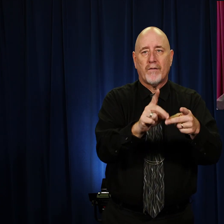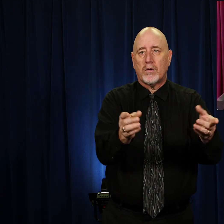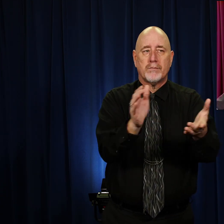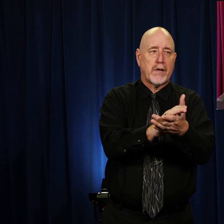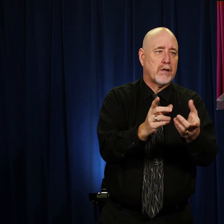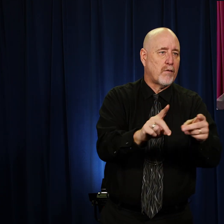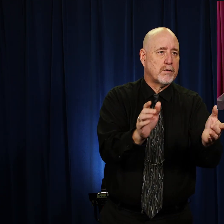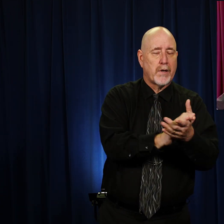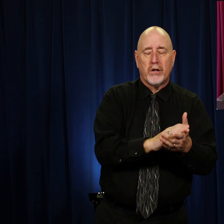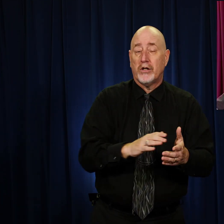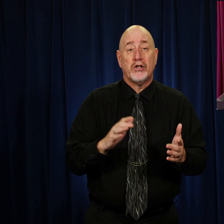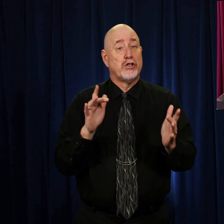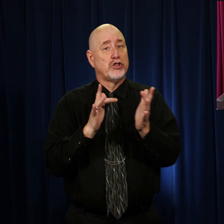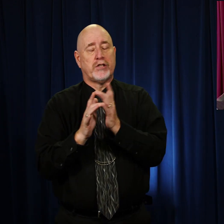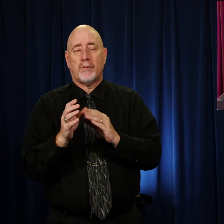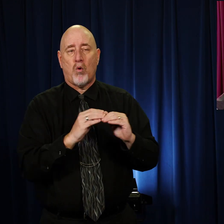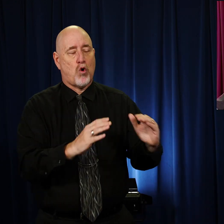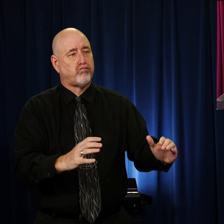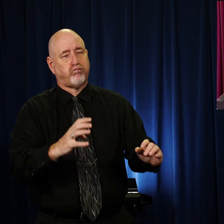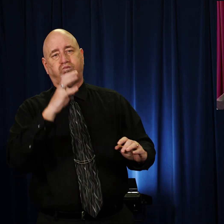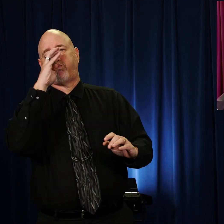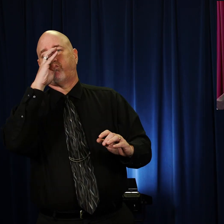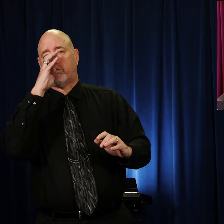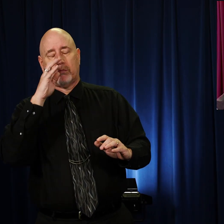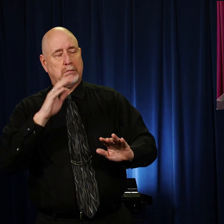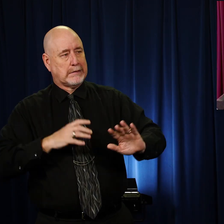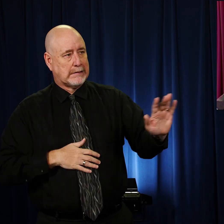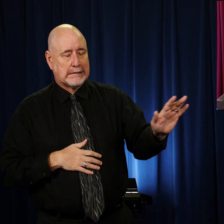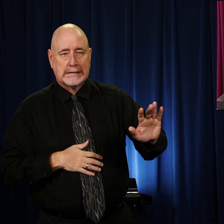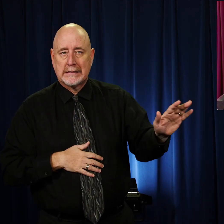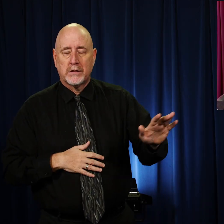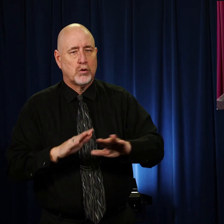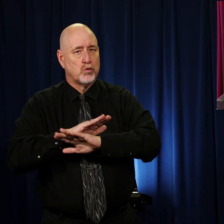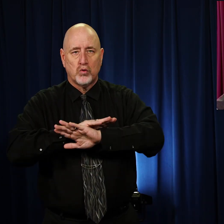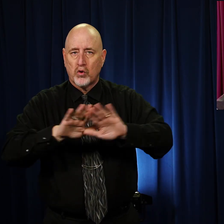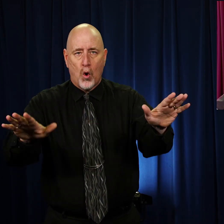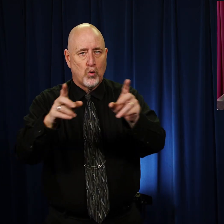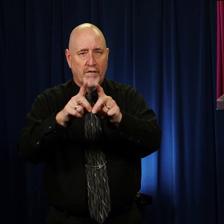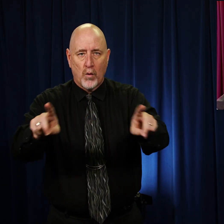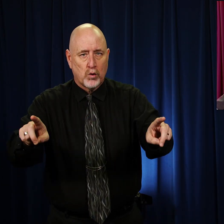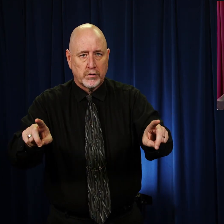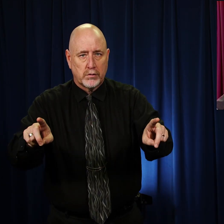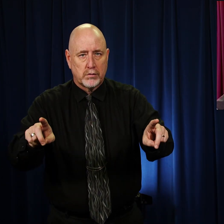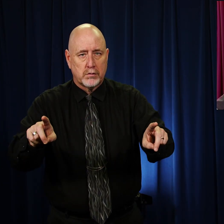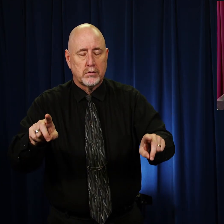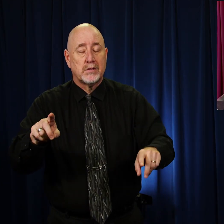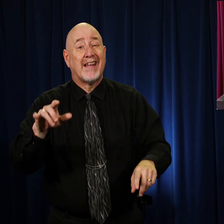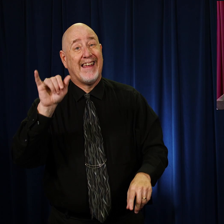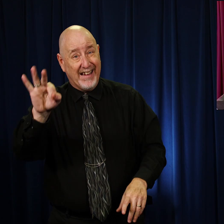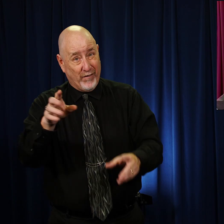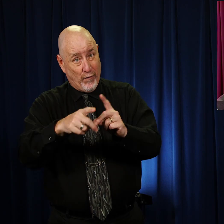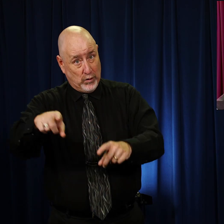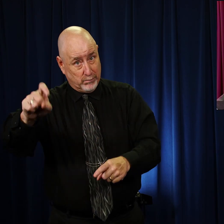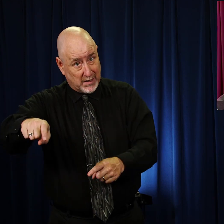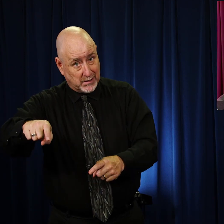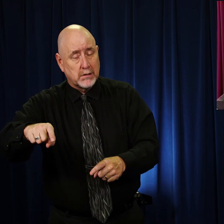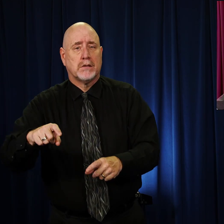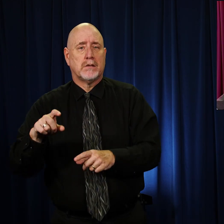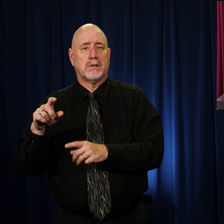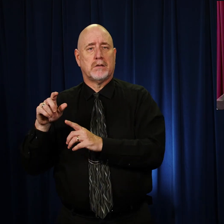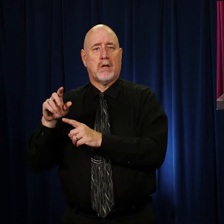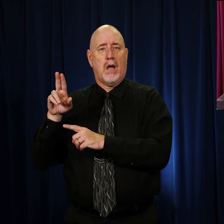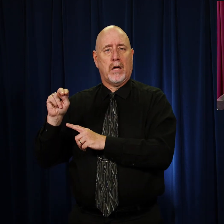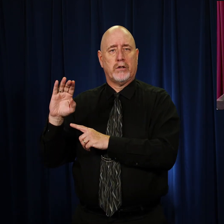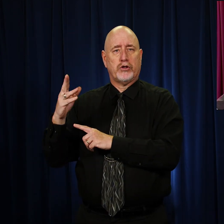Jesus comes in with a far more rigid teaching by saying there should be no divorce except for the cause of